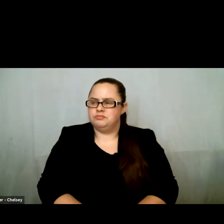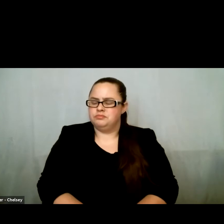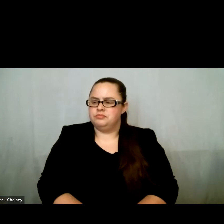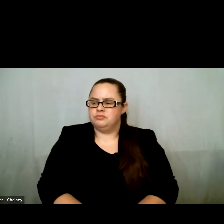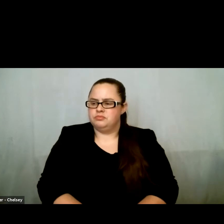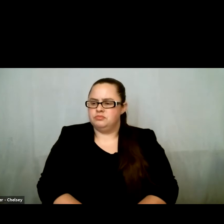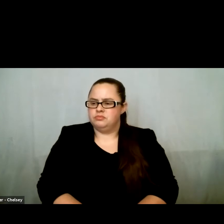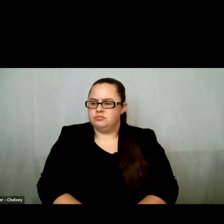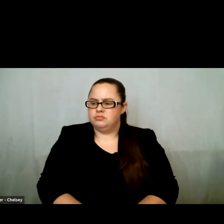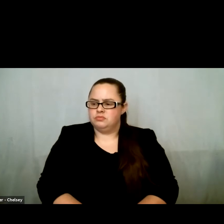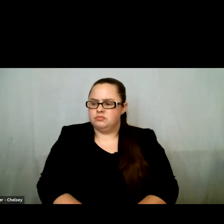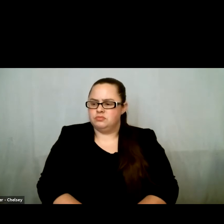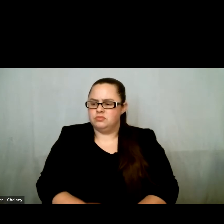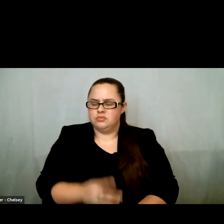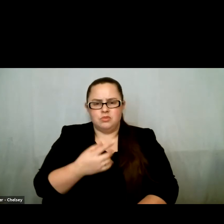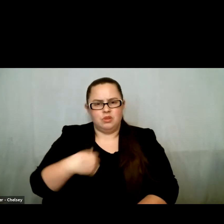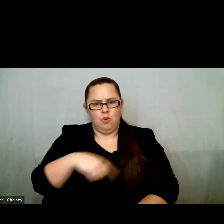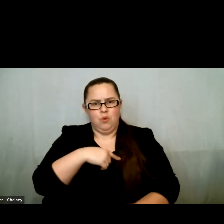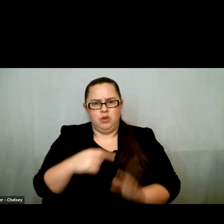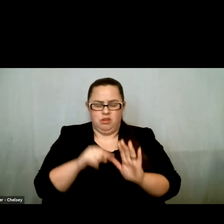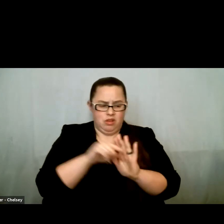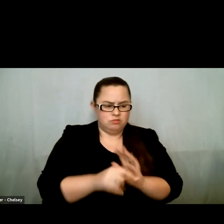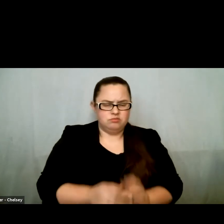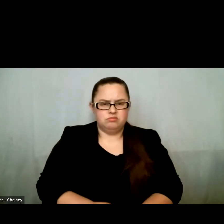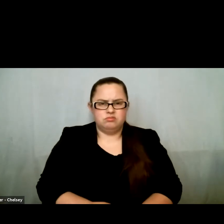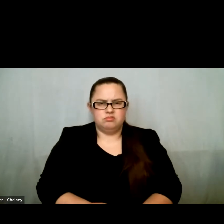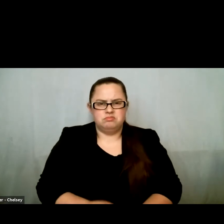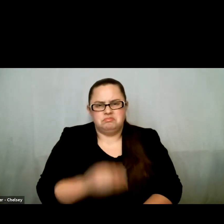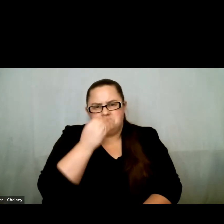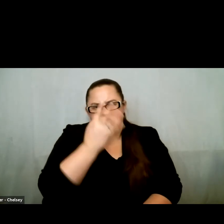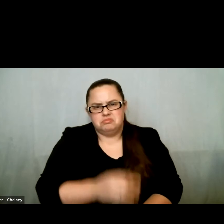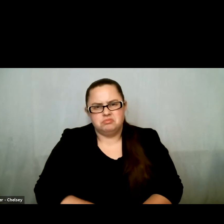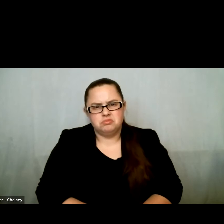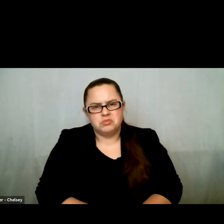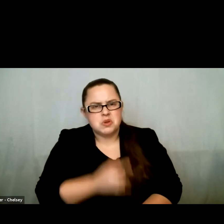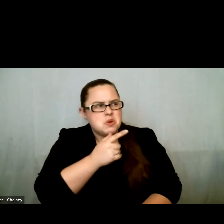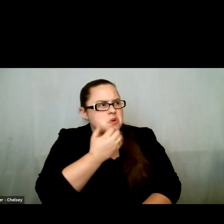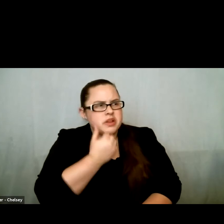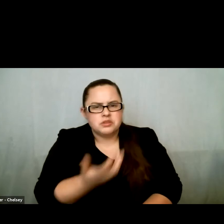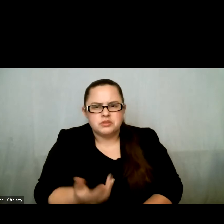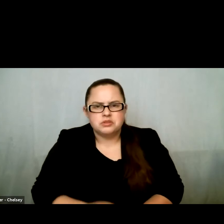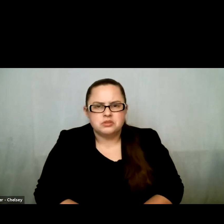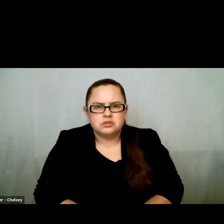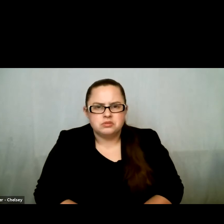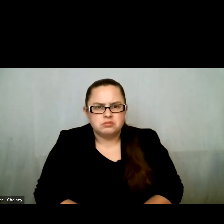We get killed. Who cares? Does anybody care?